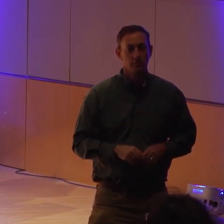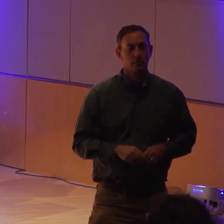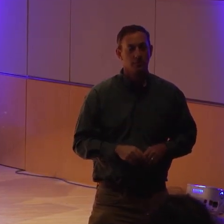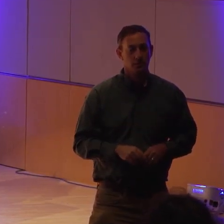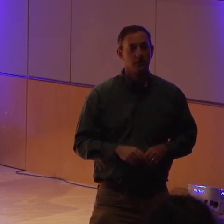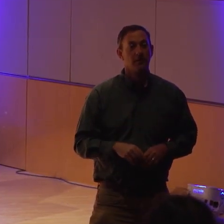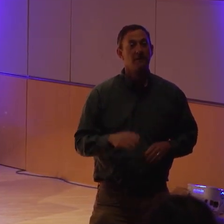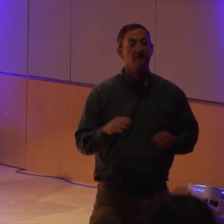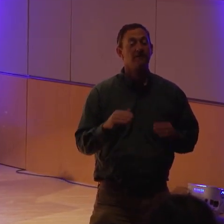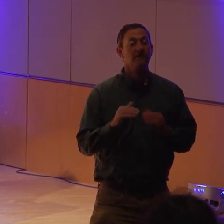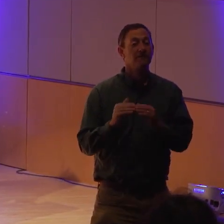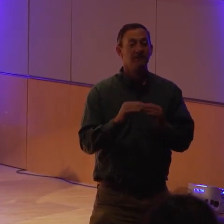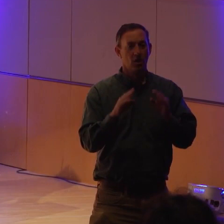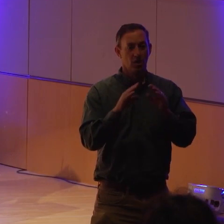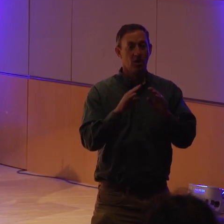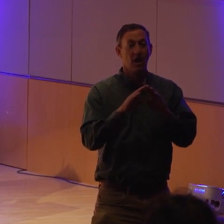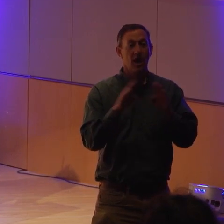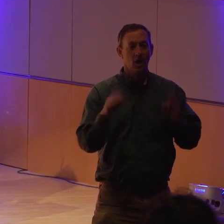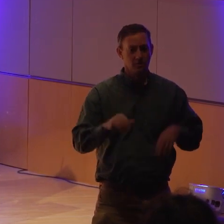Fair Housing.